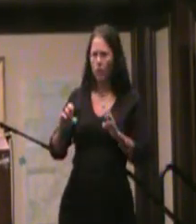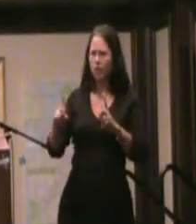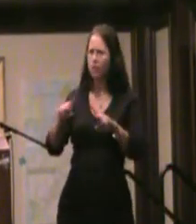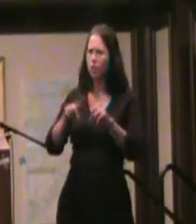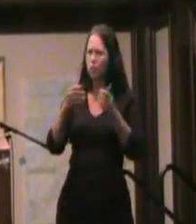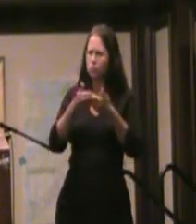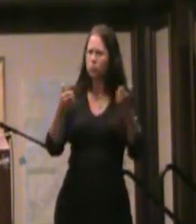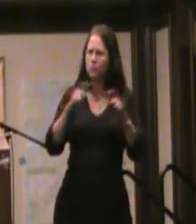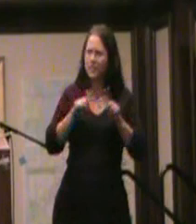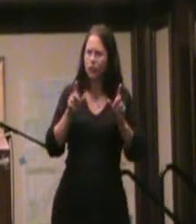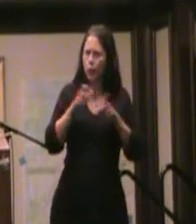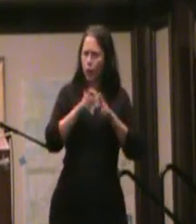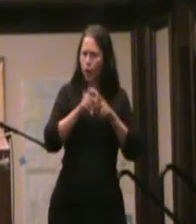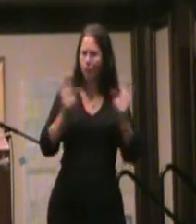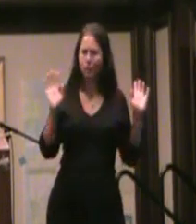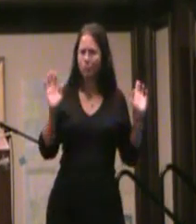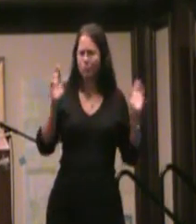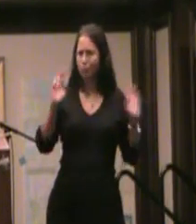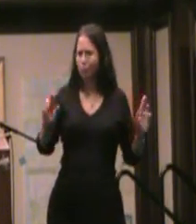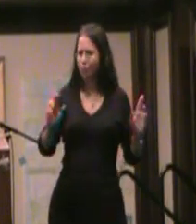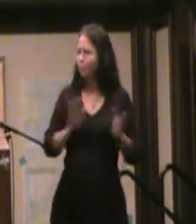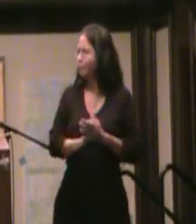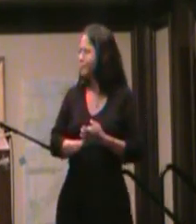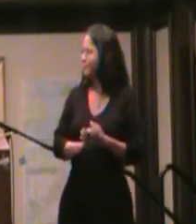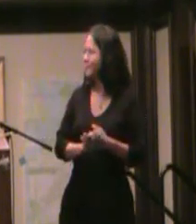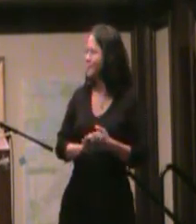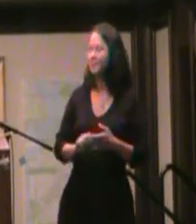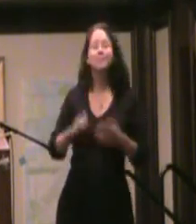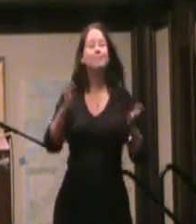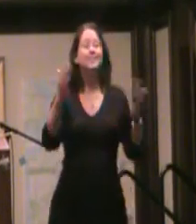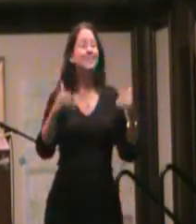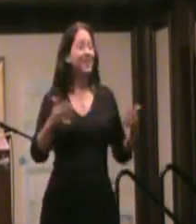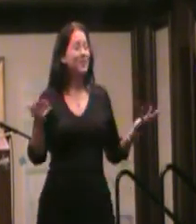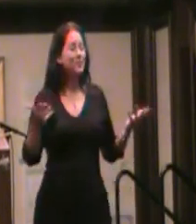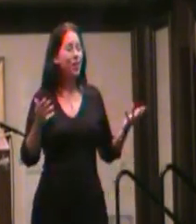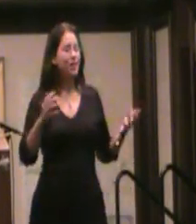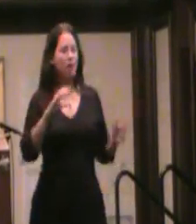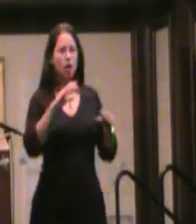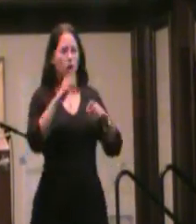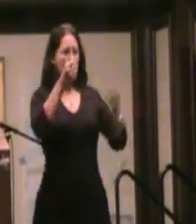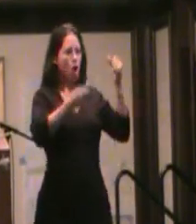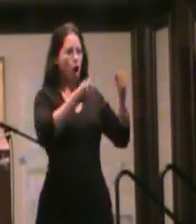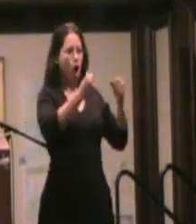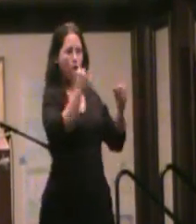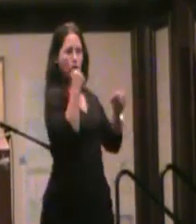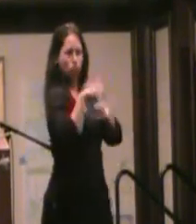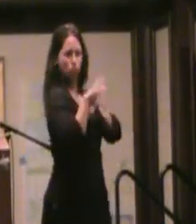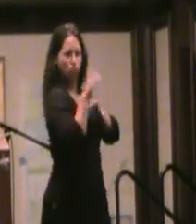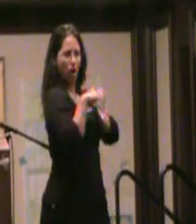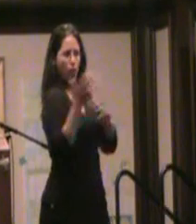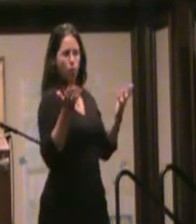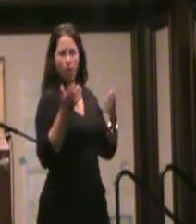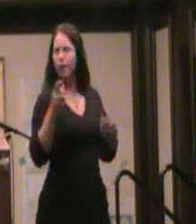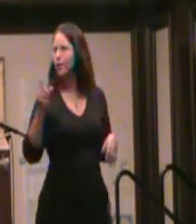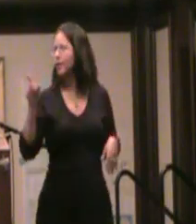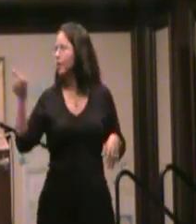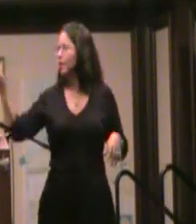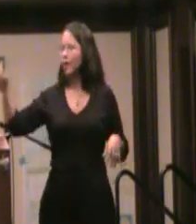different word, different pronunciation. Okay, the next one is car truck. Yes,